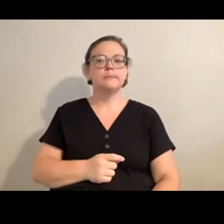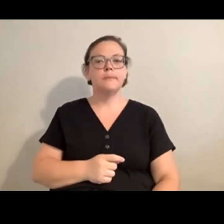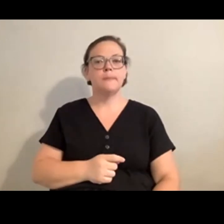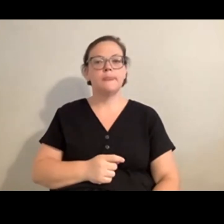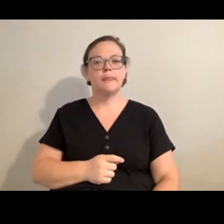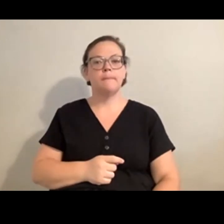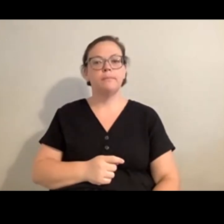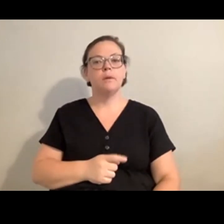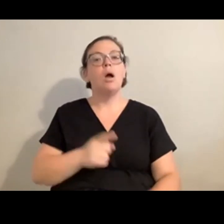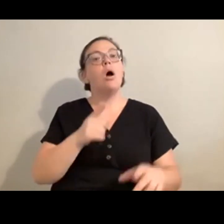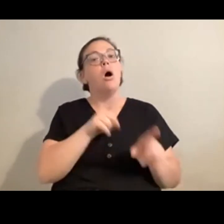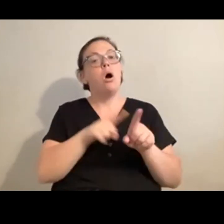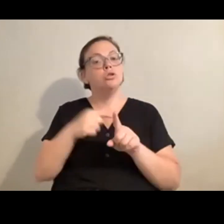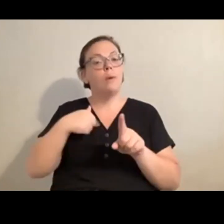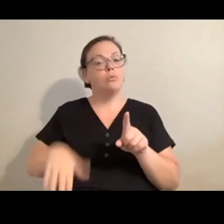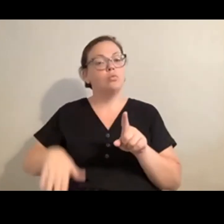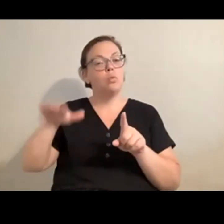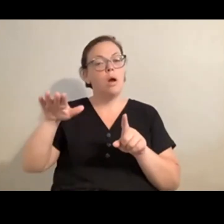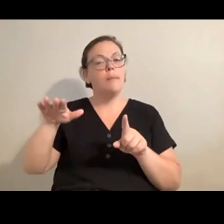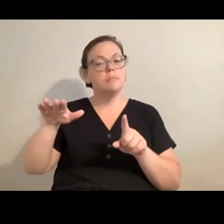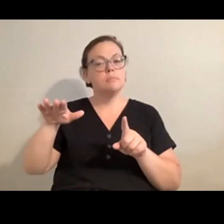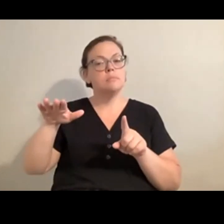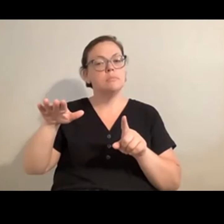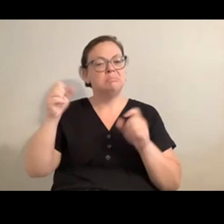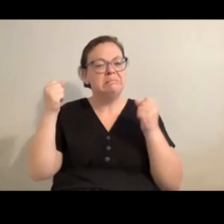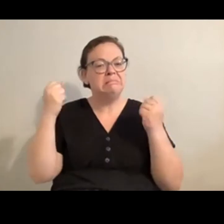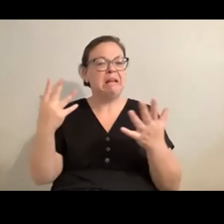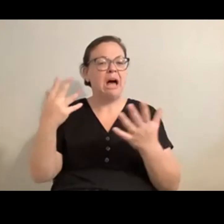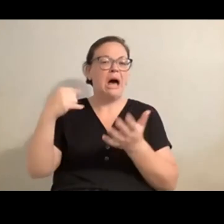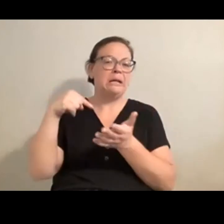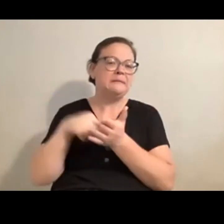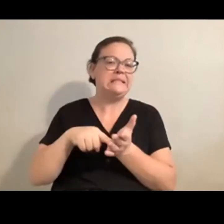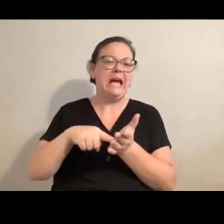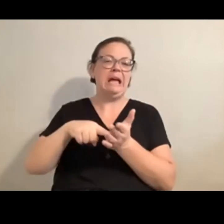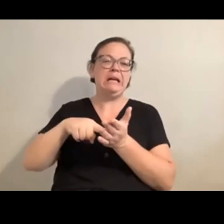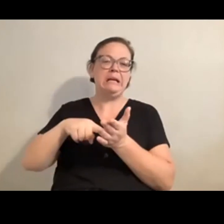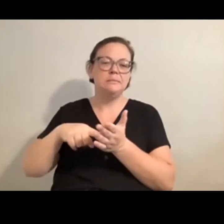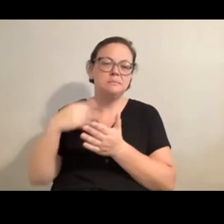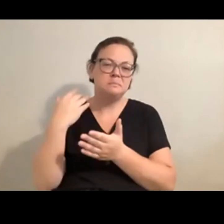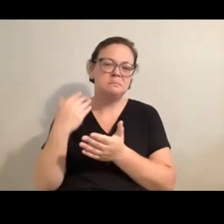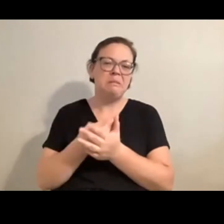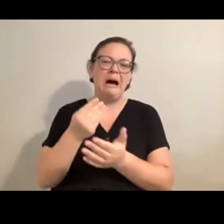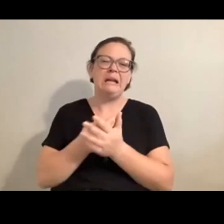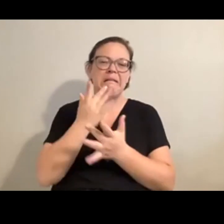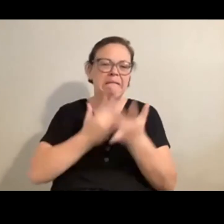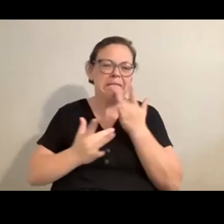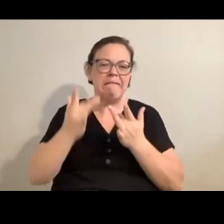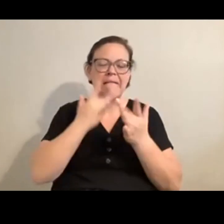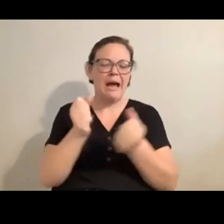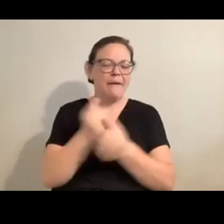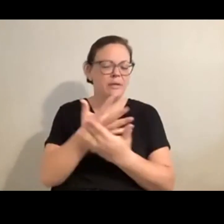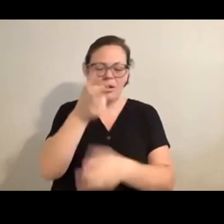we also grew up under this like heavy ceiling of debt. And it just felt like everything was really hard and